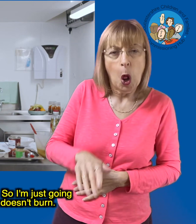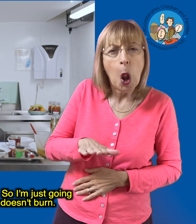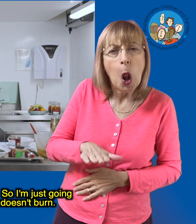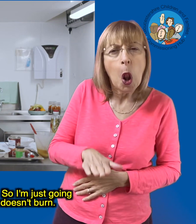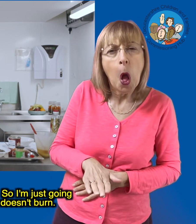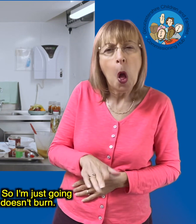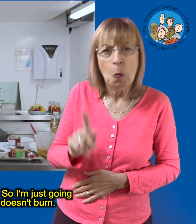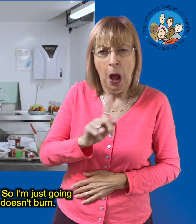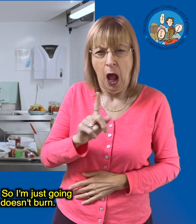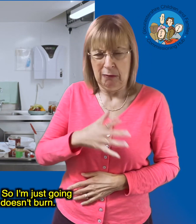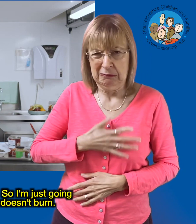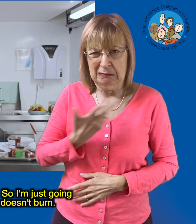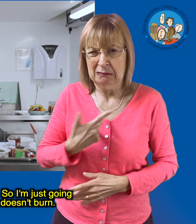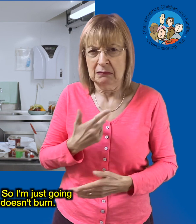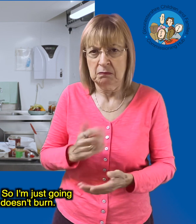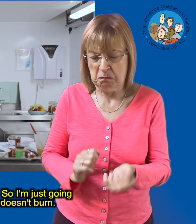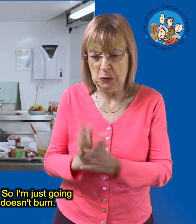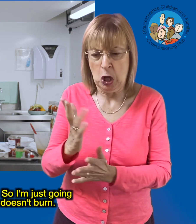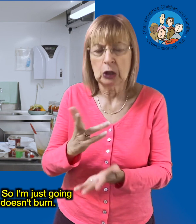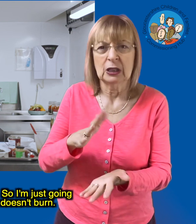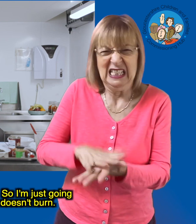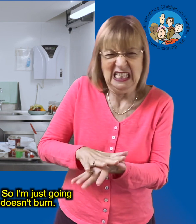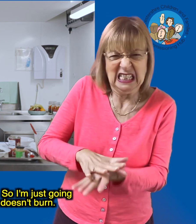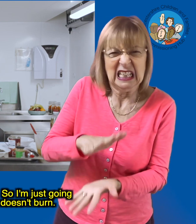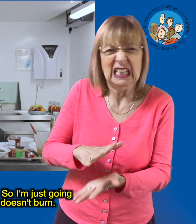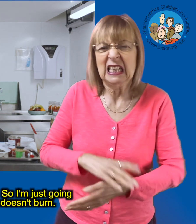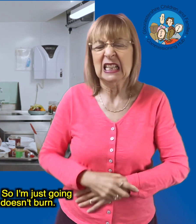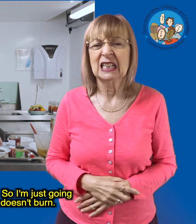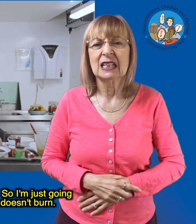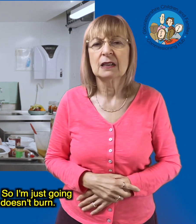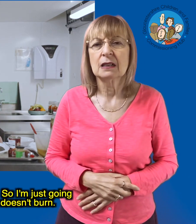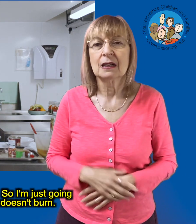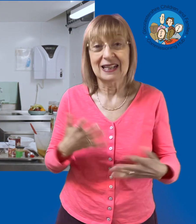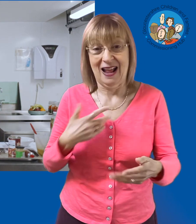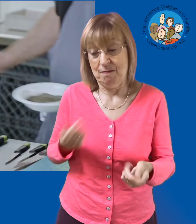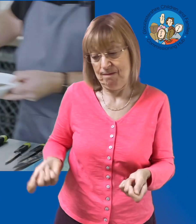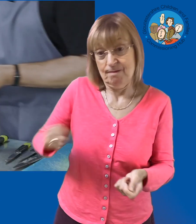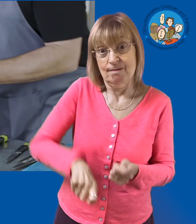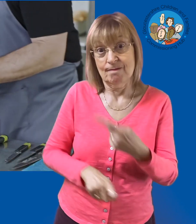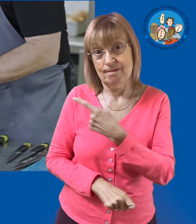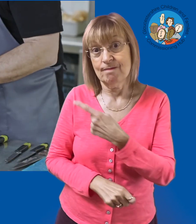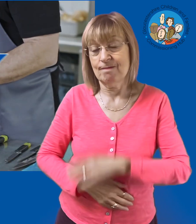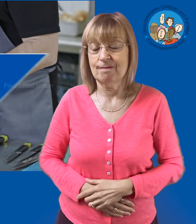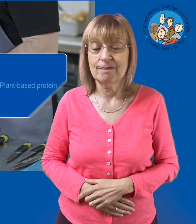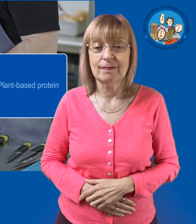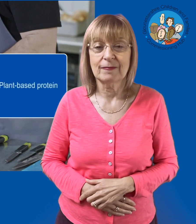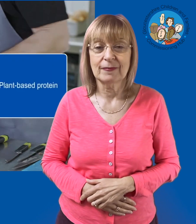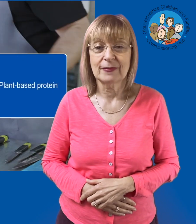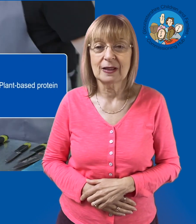So I'm just going to put it onto a low heat for the moment so it doesn't burn. I'm going to add my